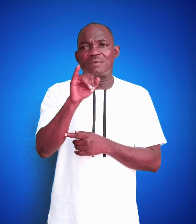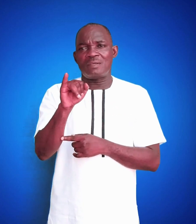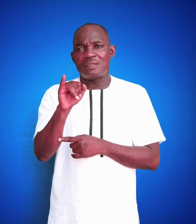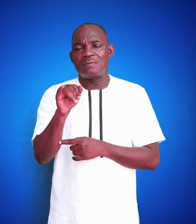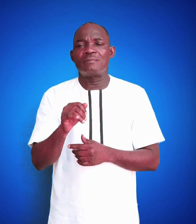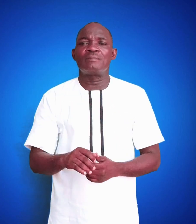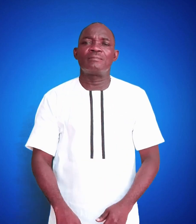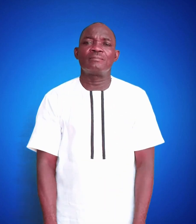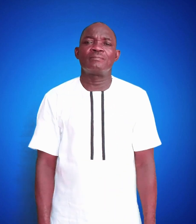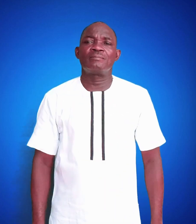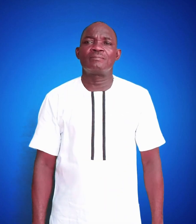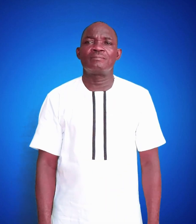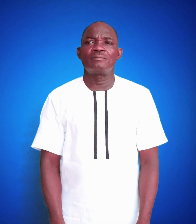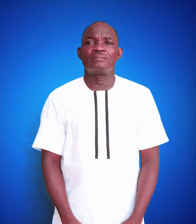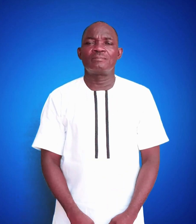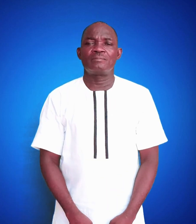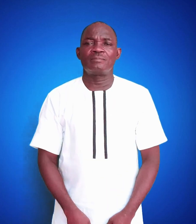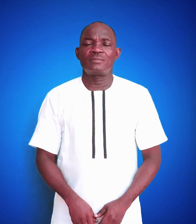PFIs.